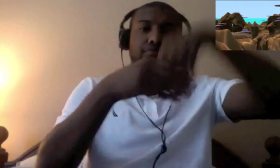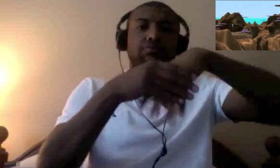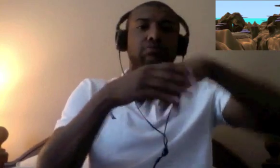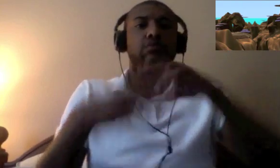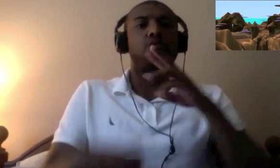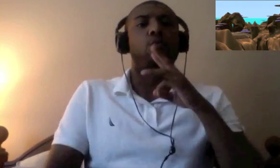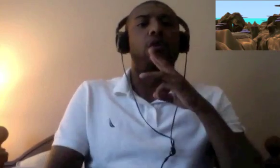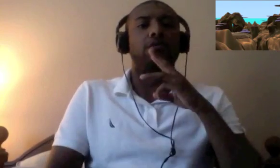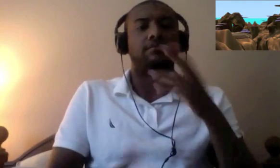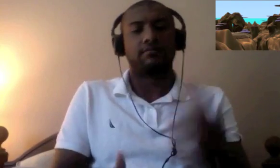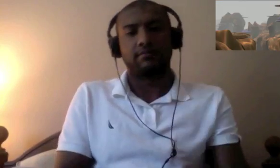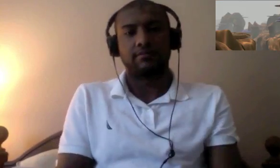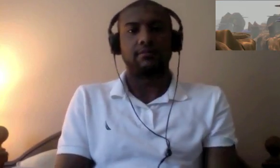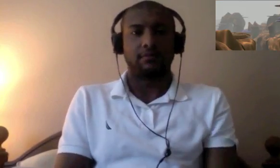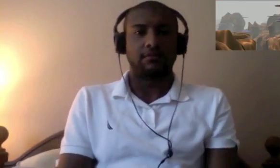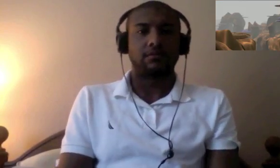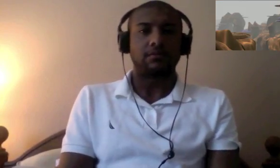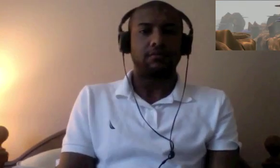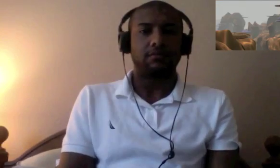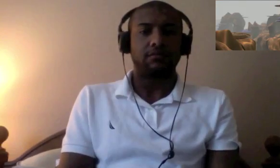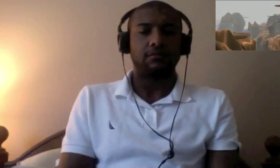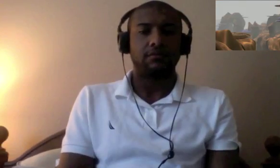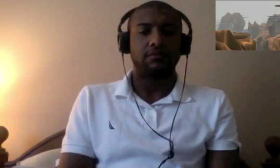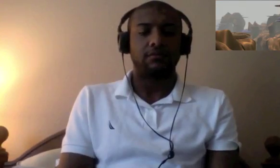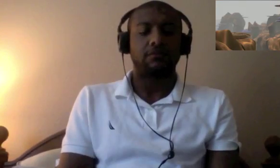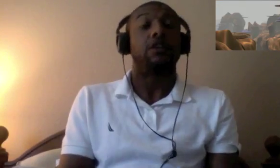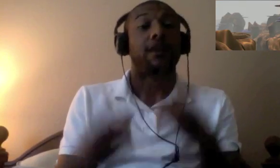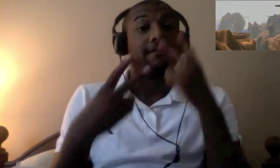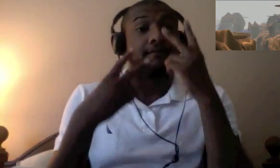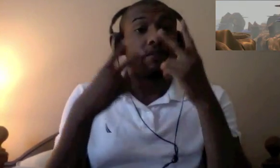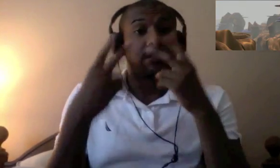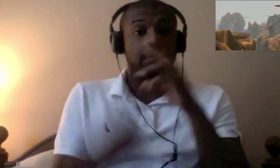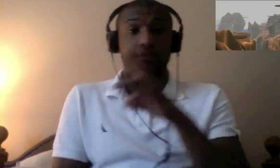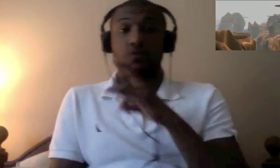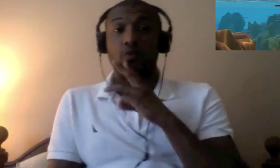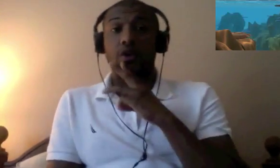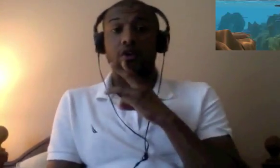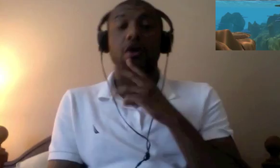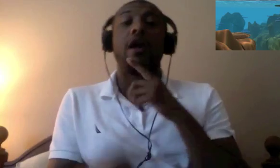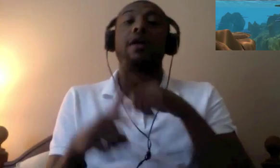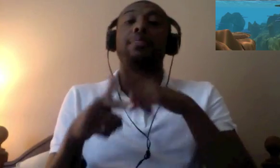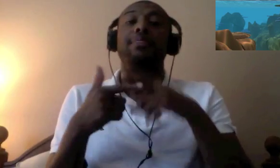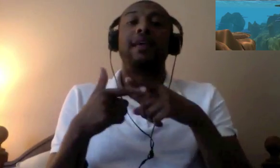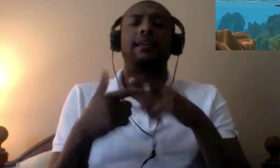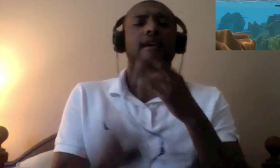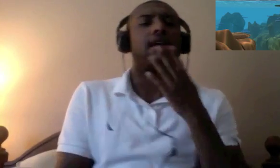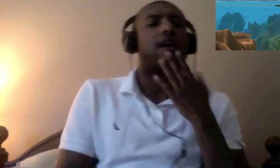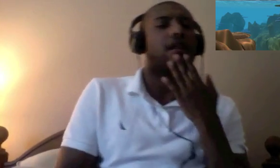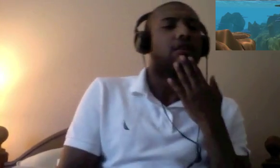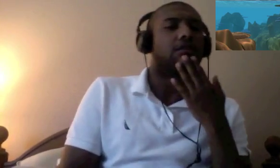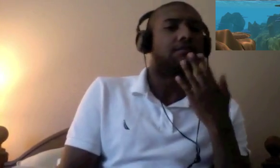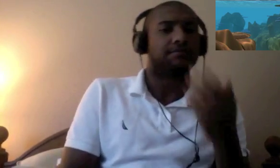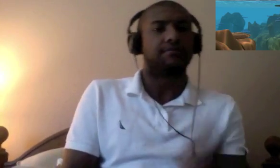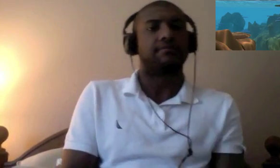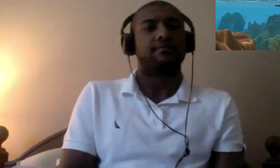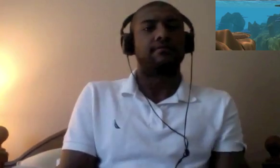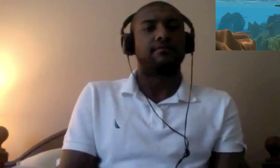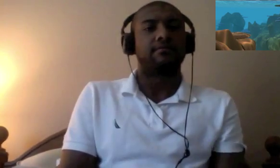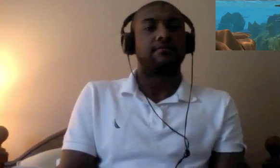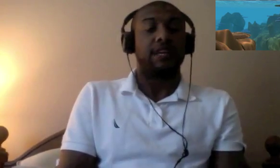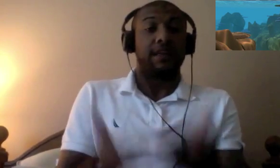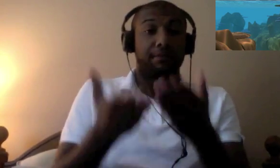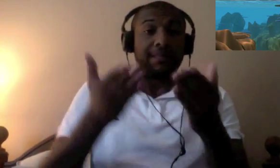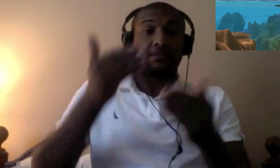light that mimics this physics. First, the visibility of the water, and then what happens with the color. Objects close to the